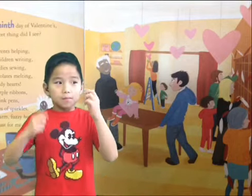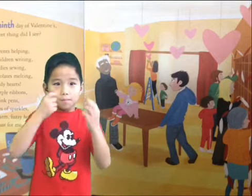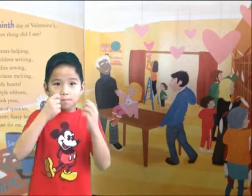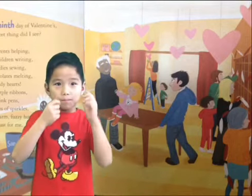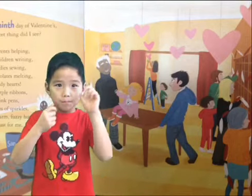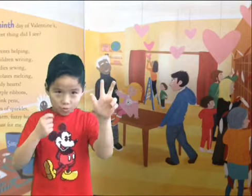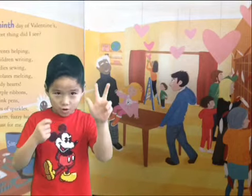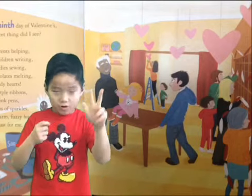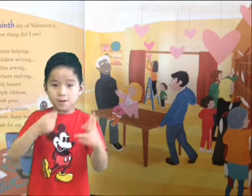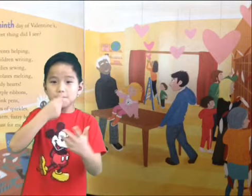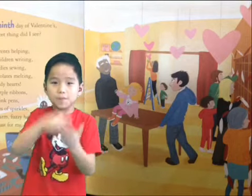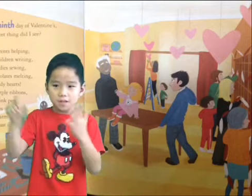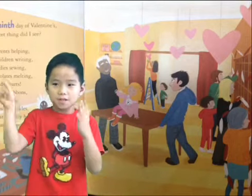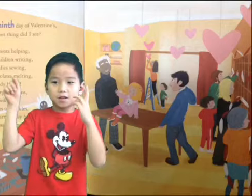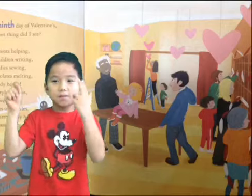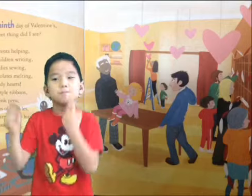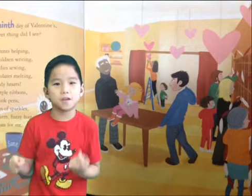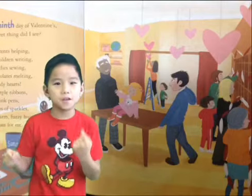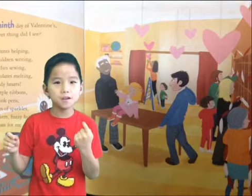three pink pens,